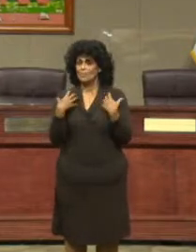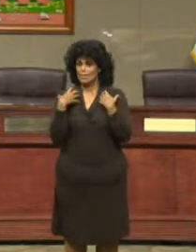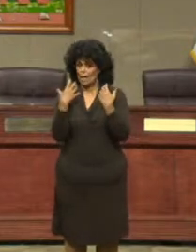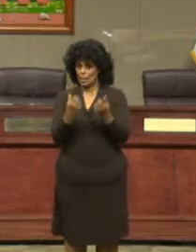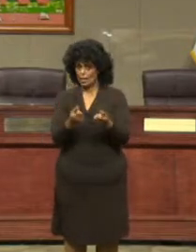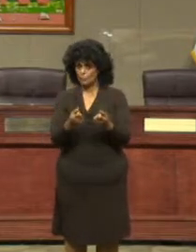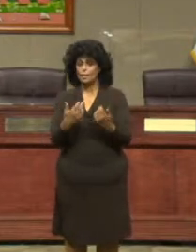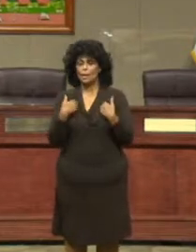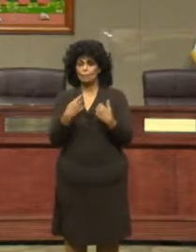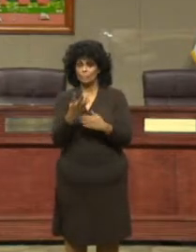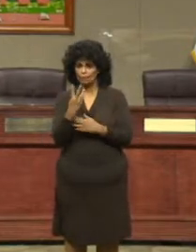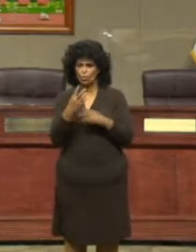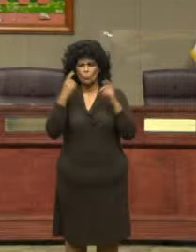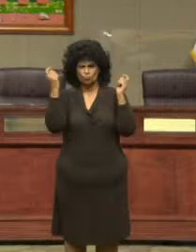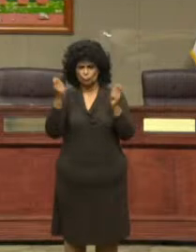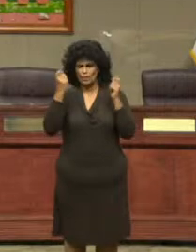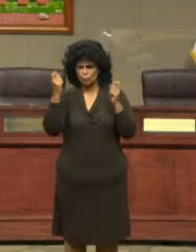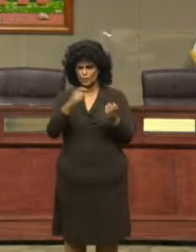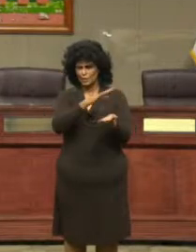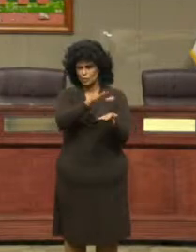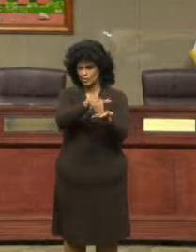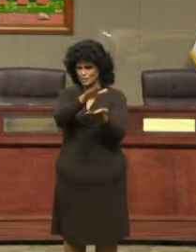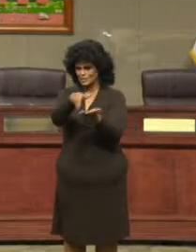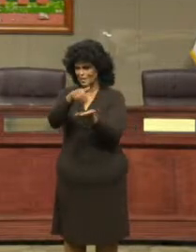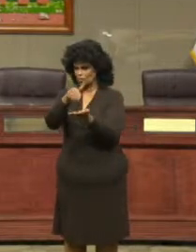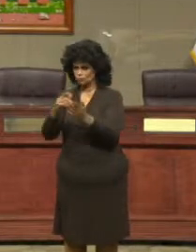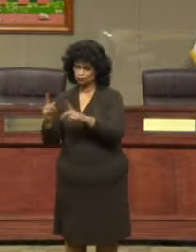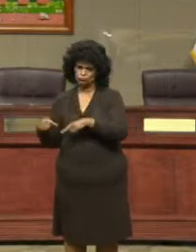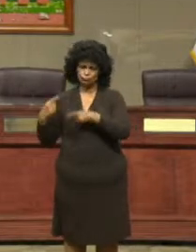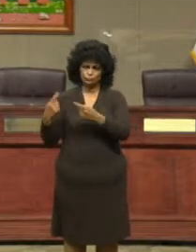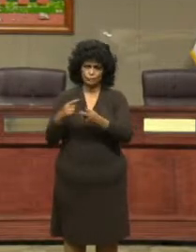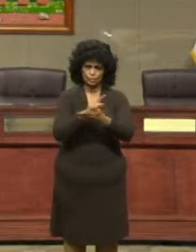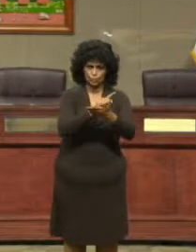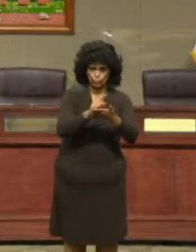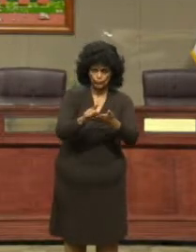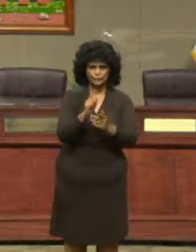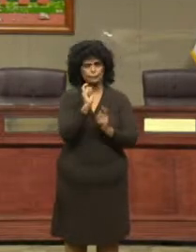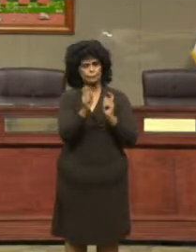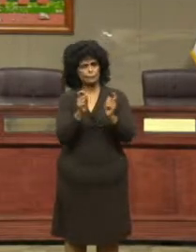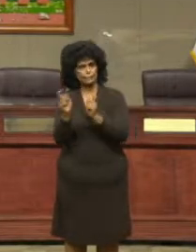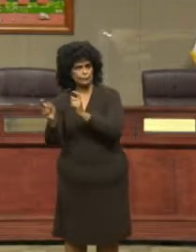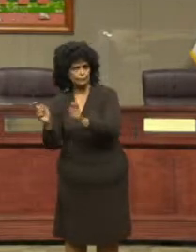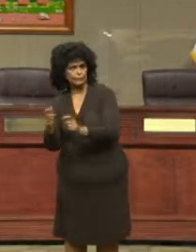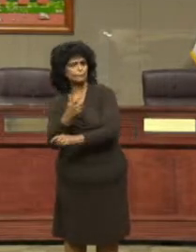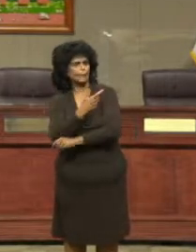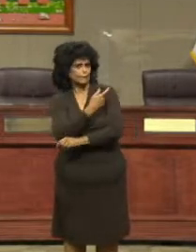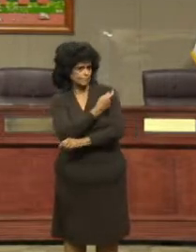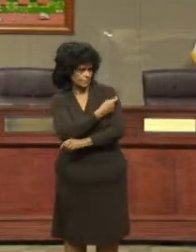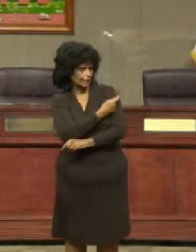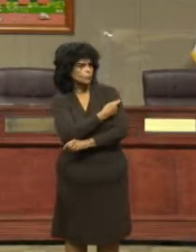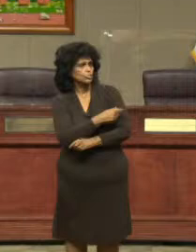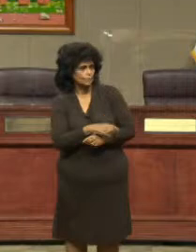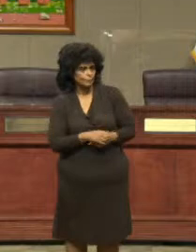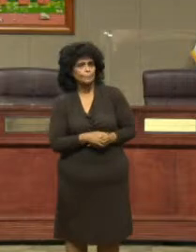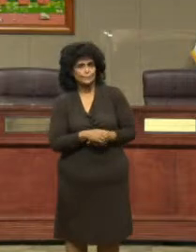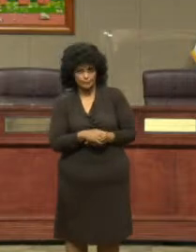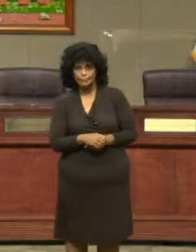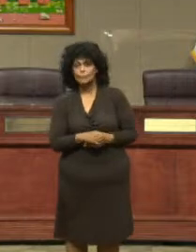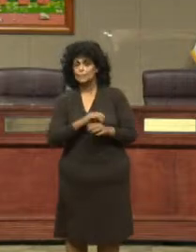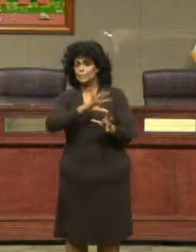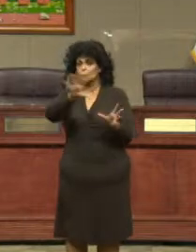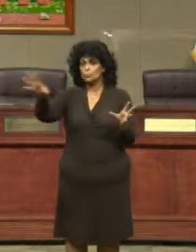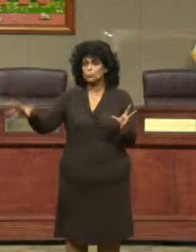our recreation centers for the past week or so, providing vaccinations, and a total